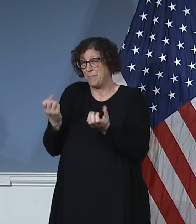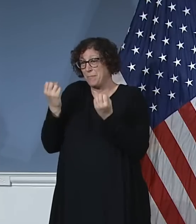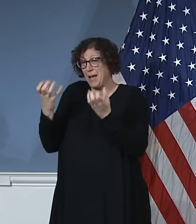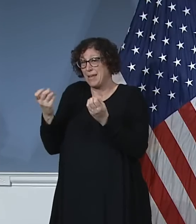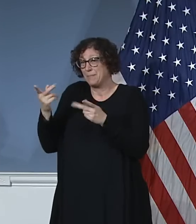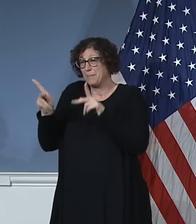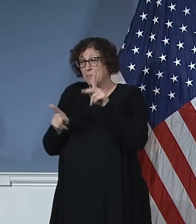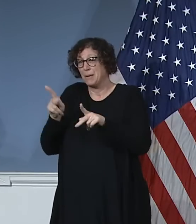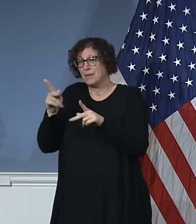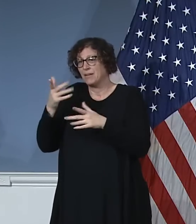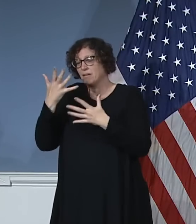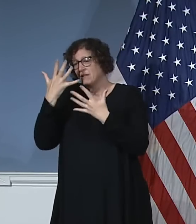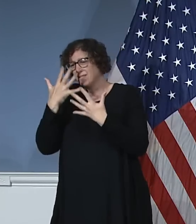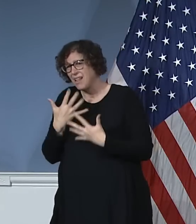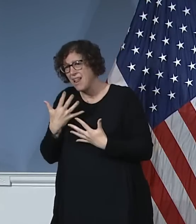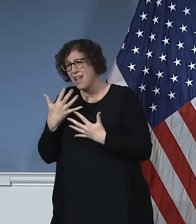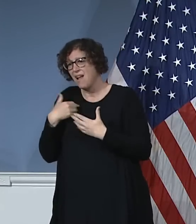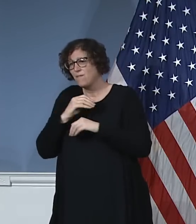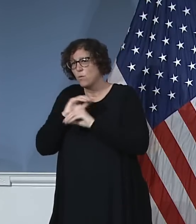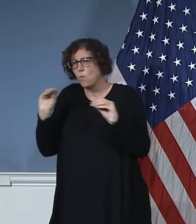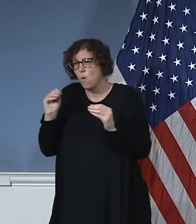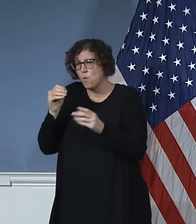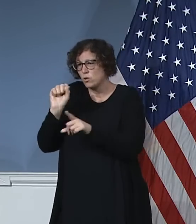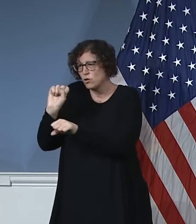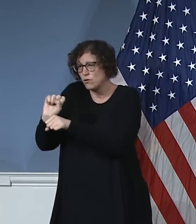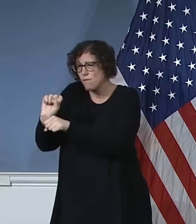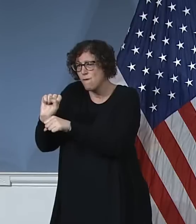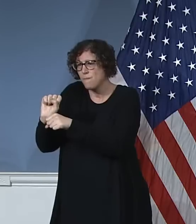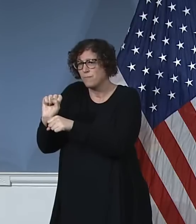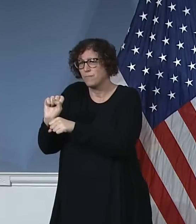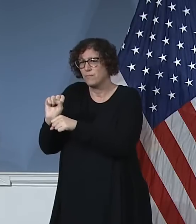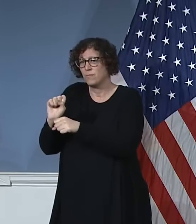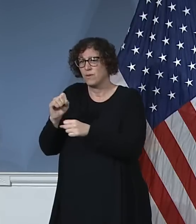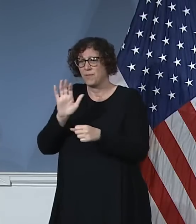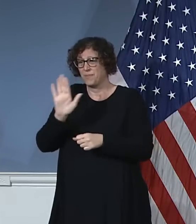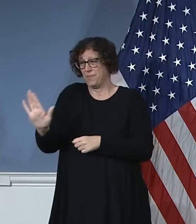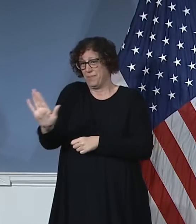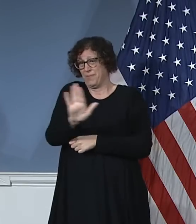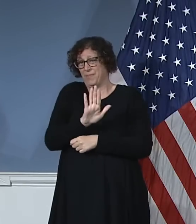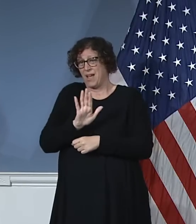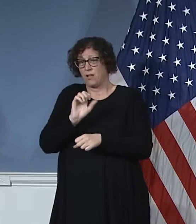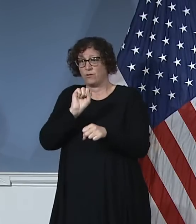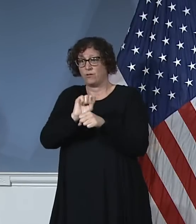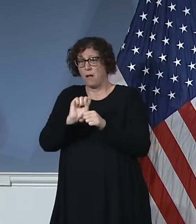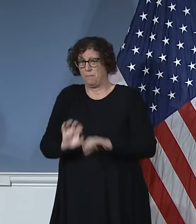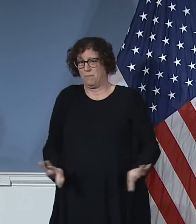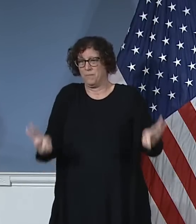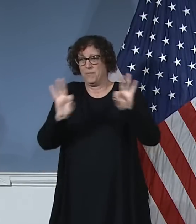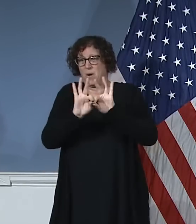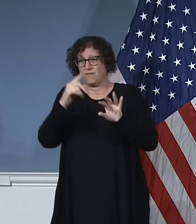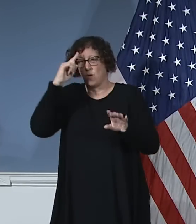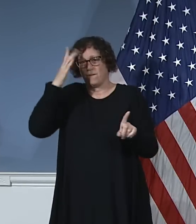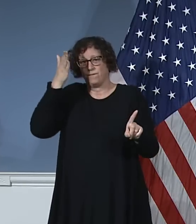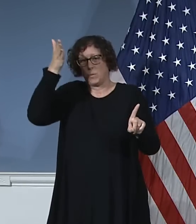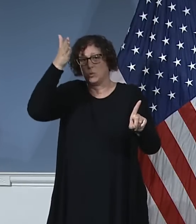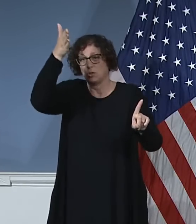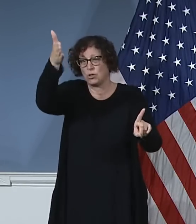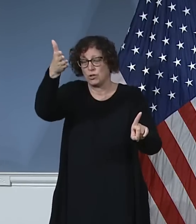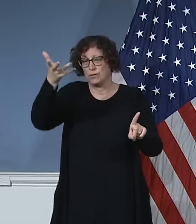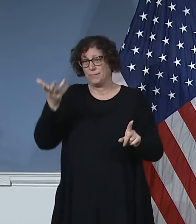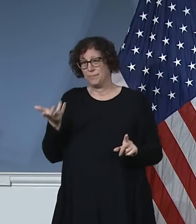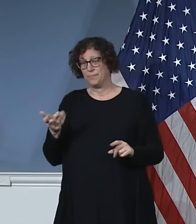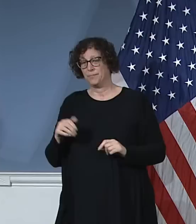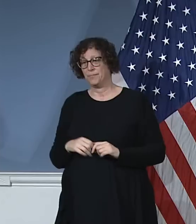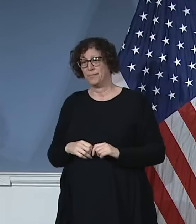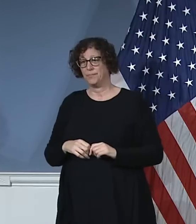And because a lot of what is constructed obviously is crucial to our future. You and I would agree that luxury condos are not the priority in